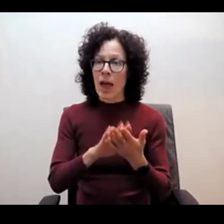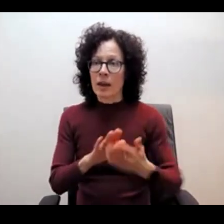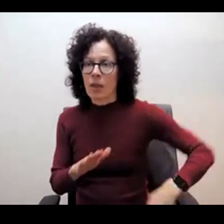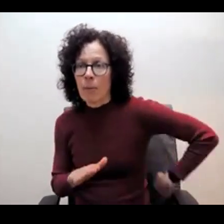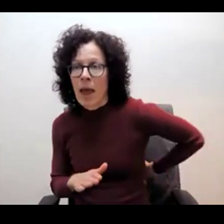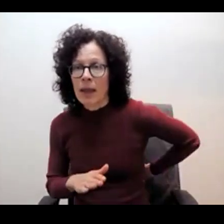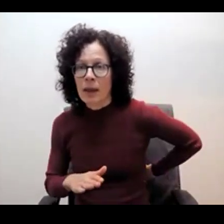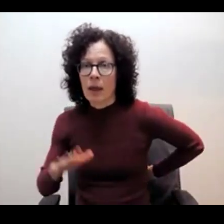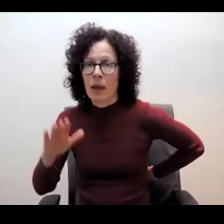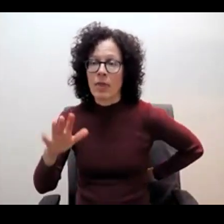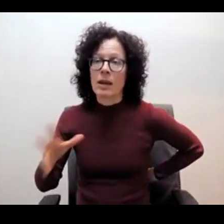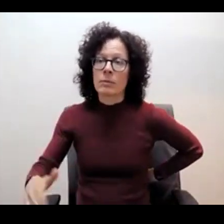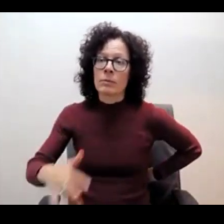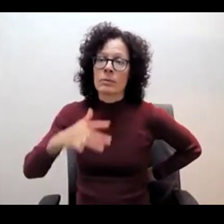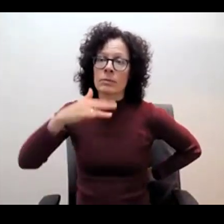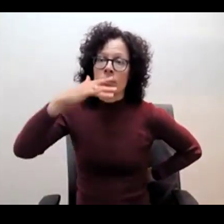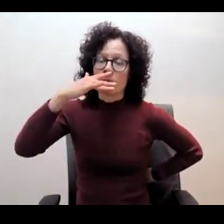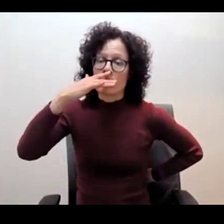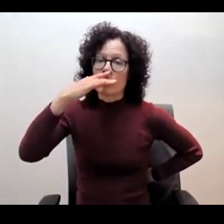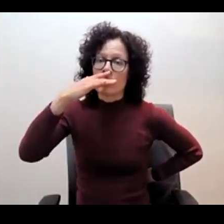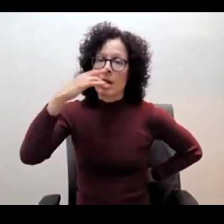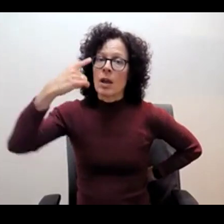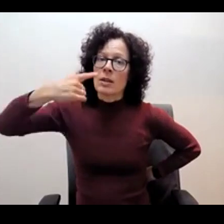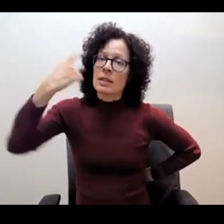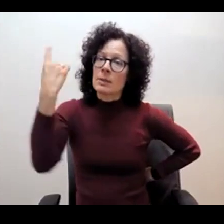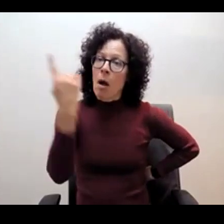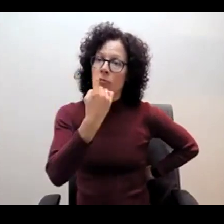Breathing in, spiraling through the elbow.